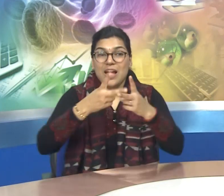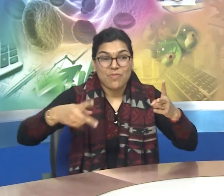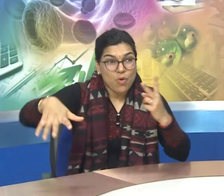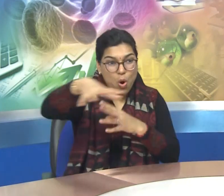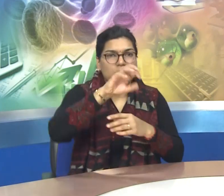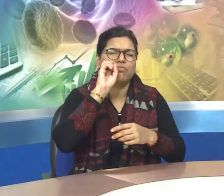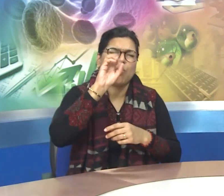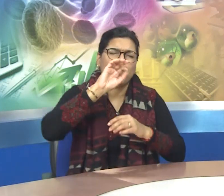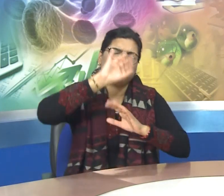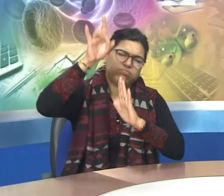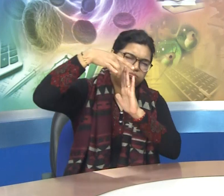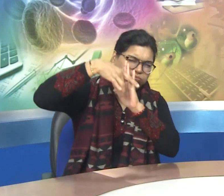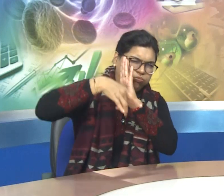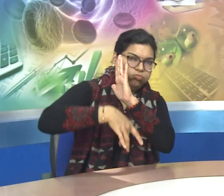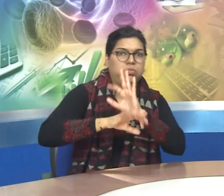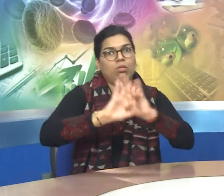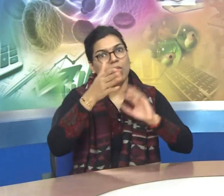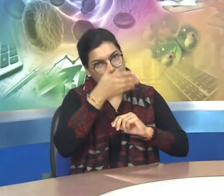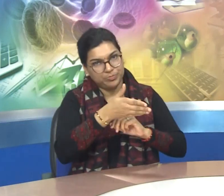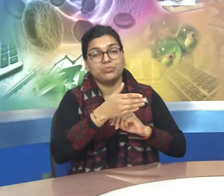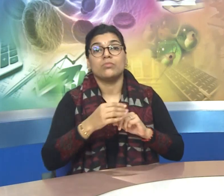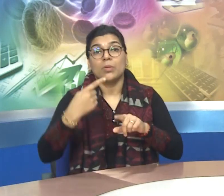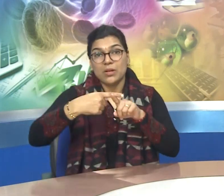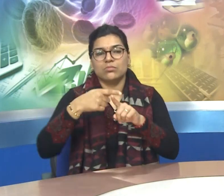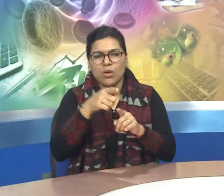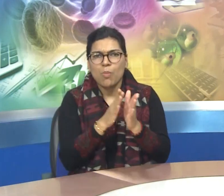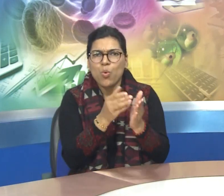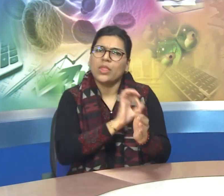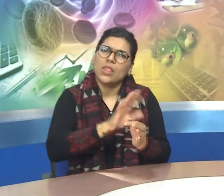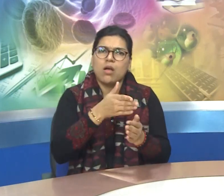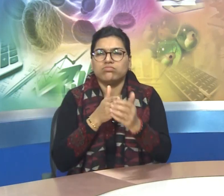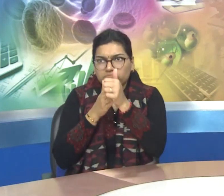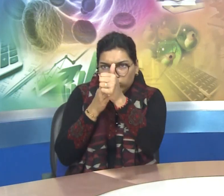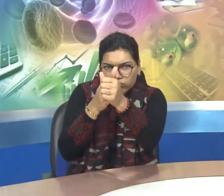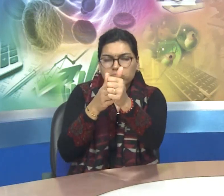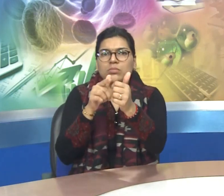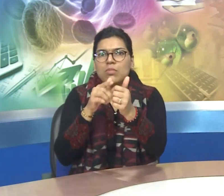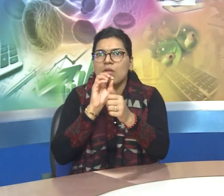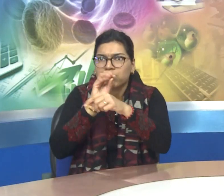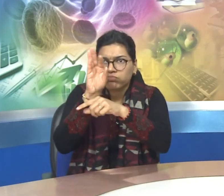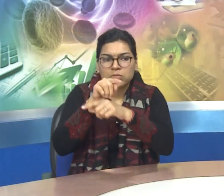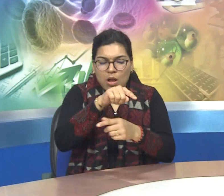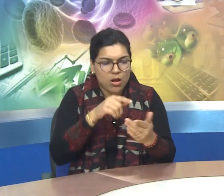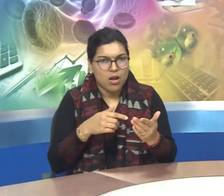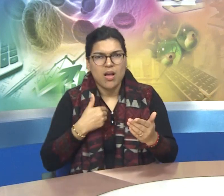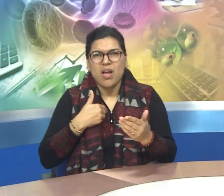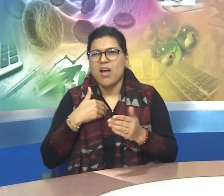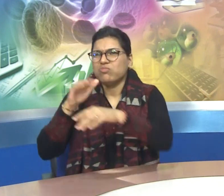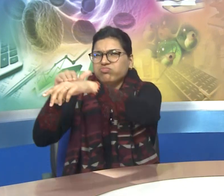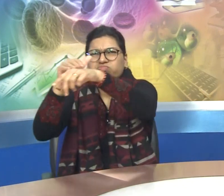sometime in the pictorial form, sometime in the text form, so that anyone who is